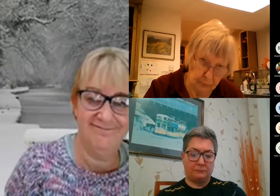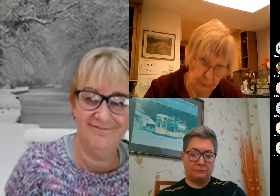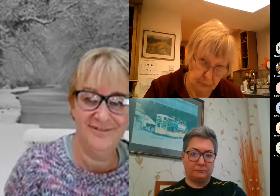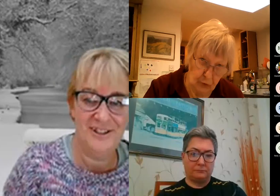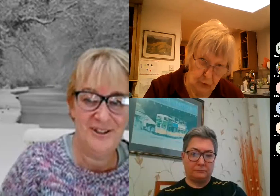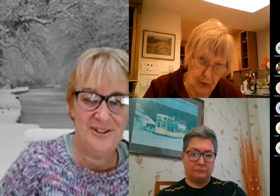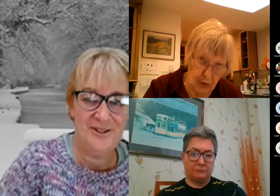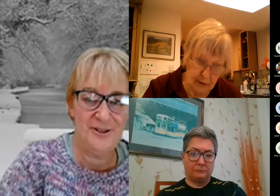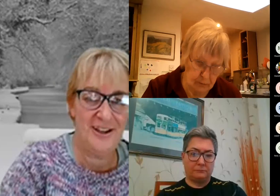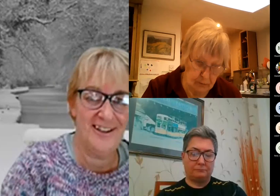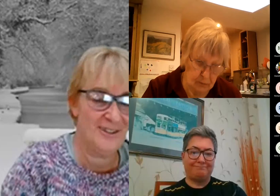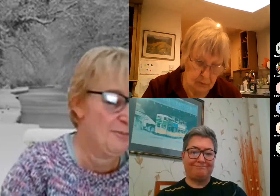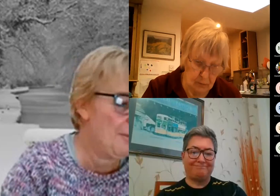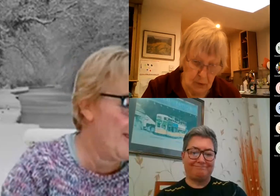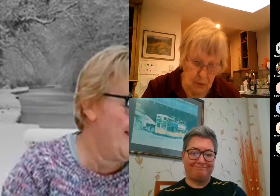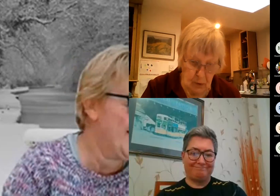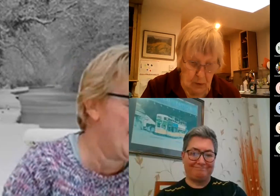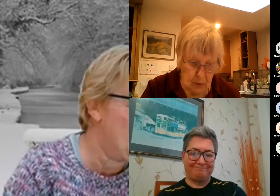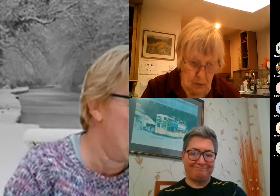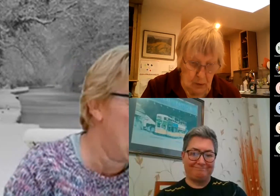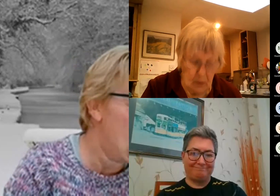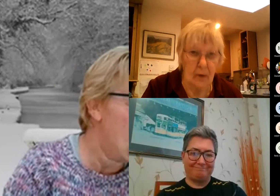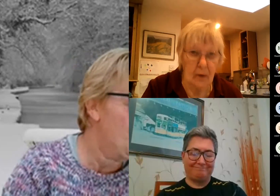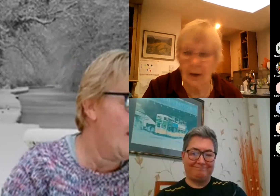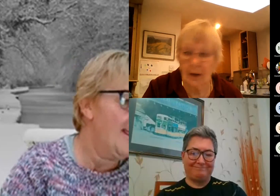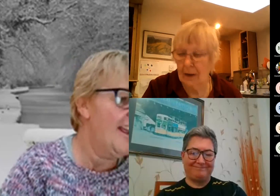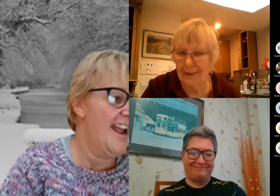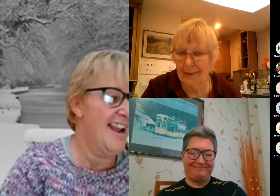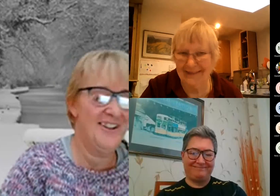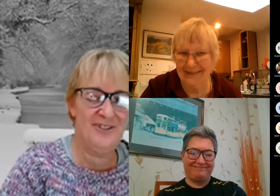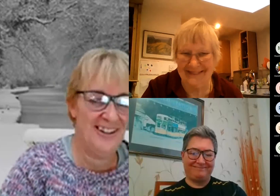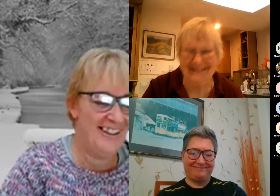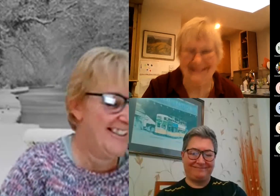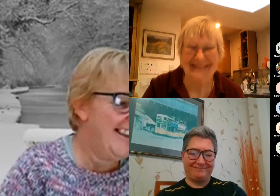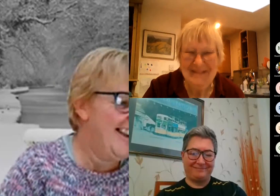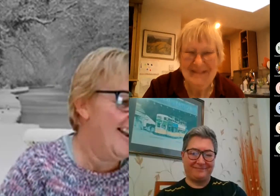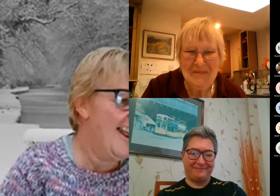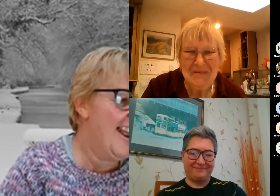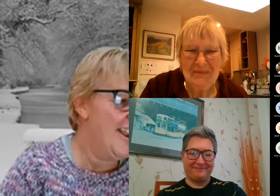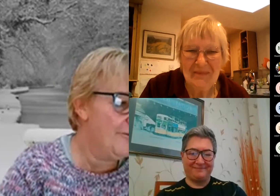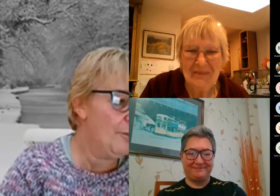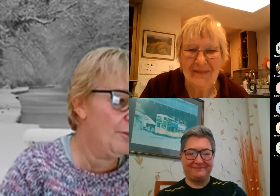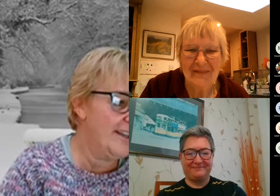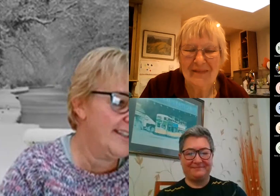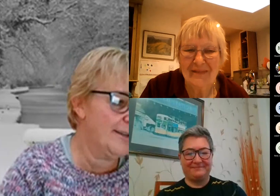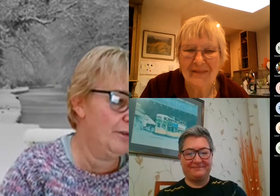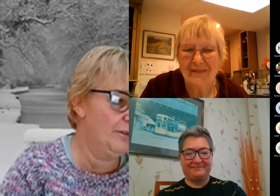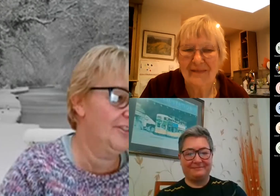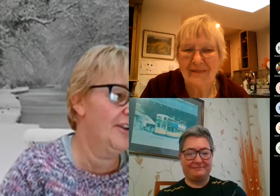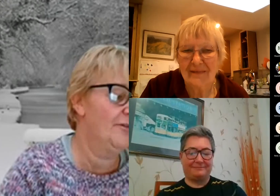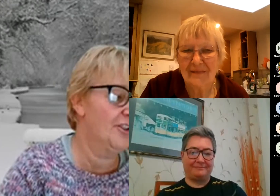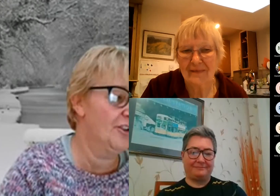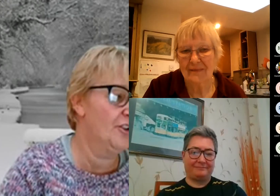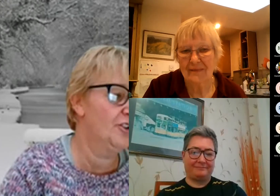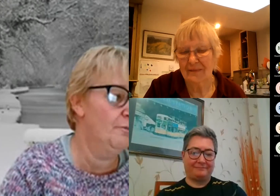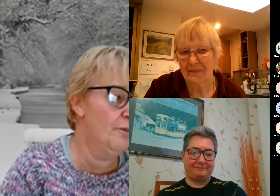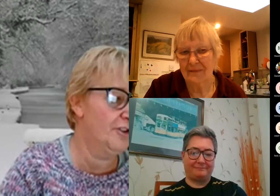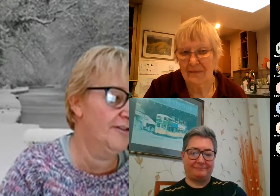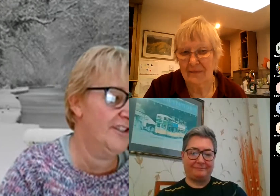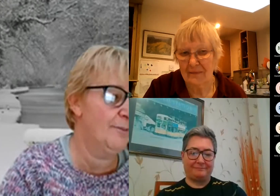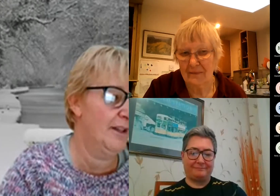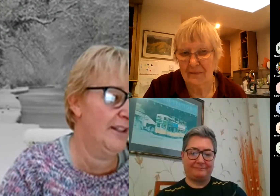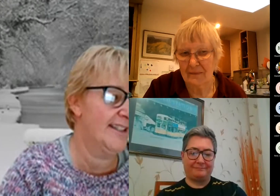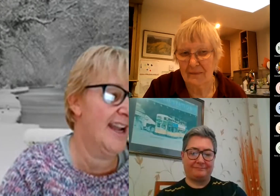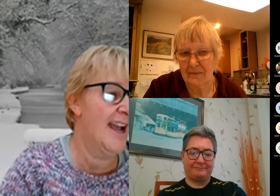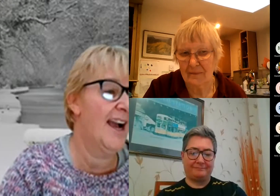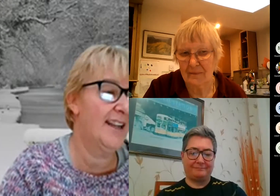Judy. Right. Okay, so prepare yourself. Okay. Right. If the principles of the social